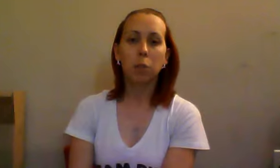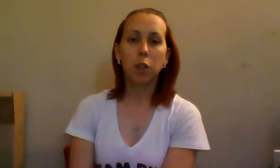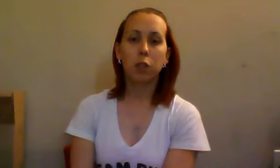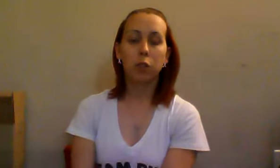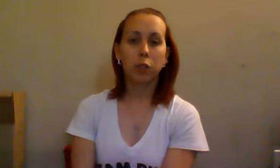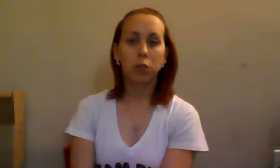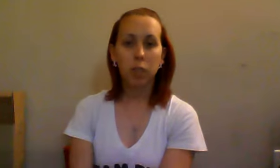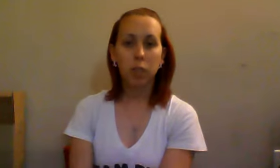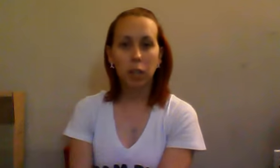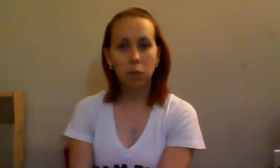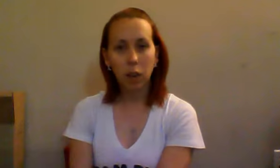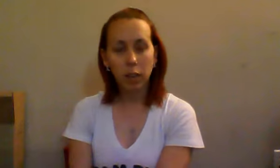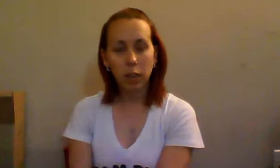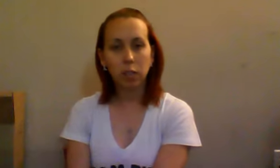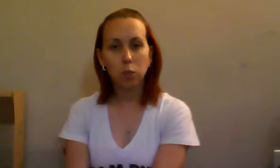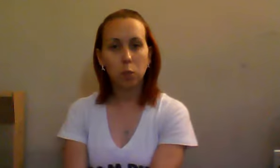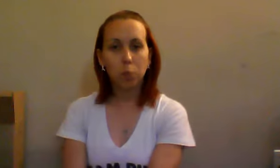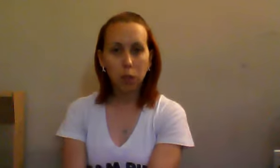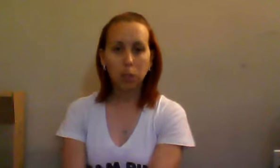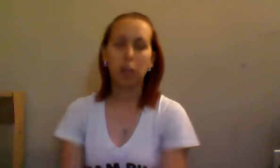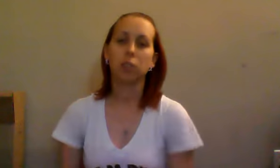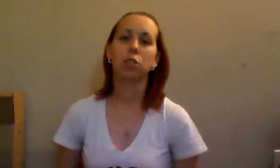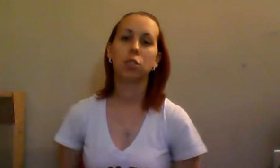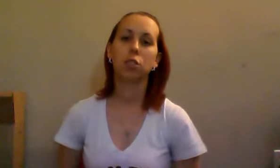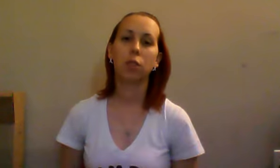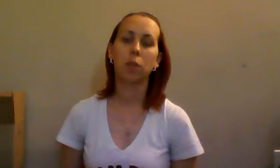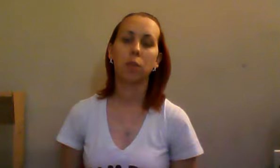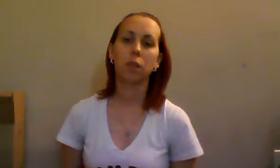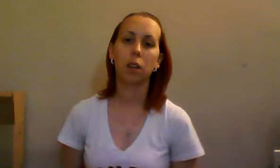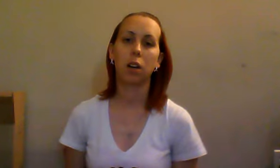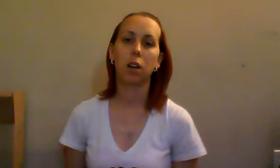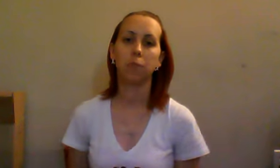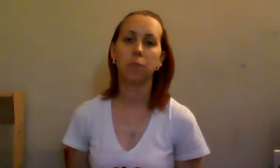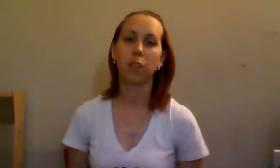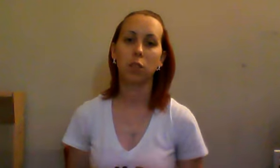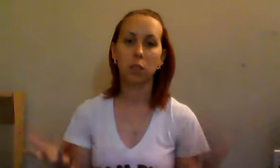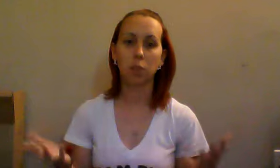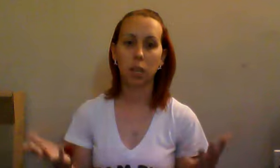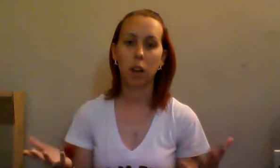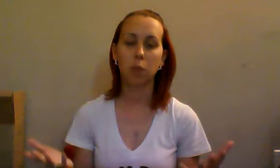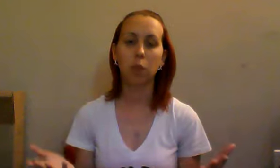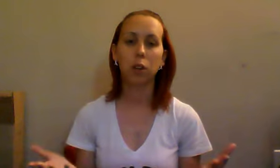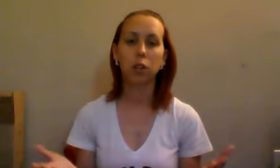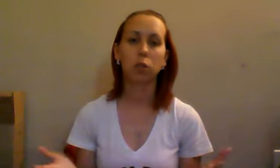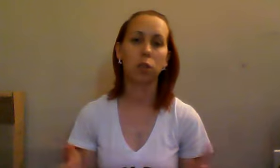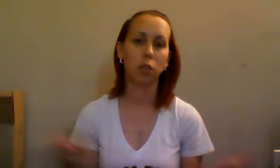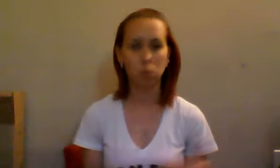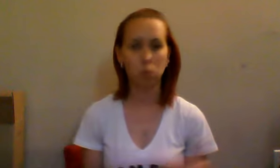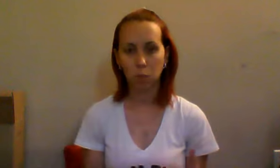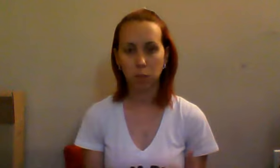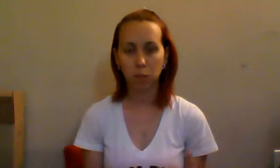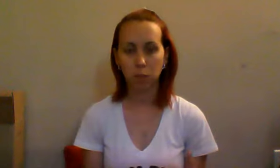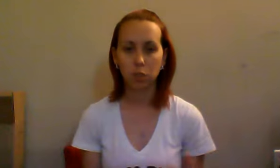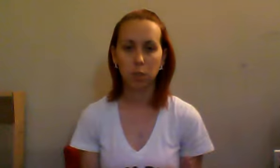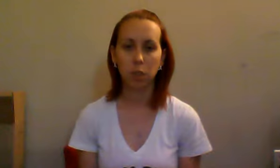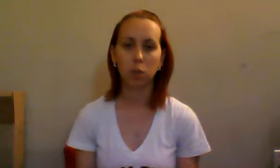You're going to read and write in your book a lot, so just show them that you need them to get out a book or that you want them to do something with the